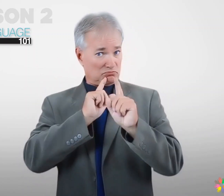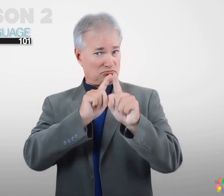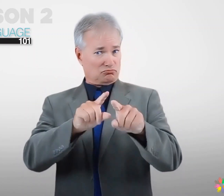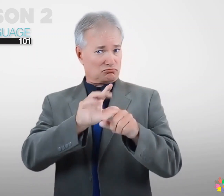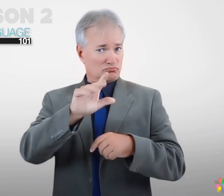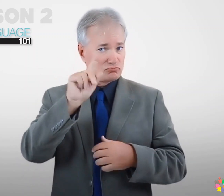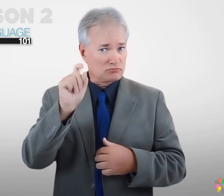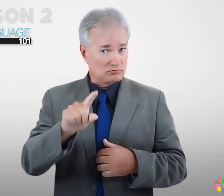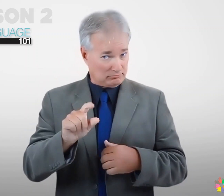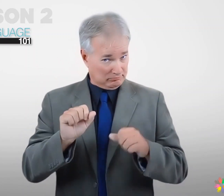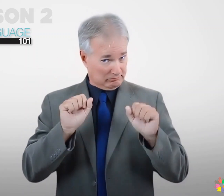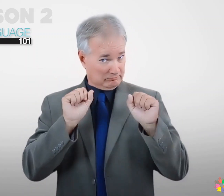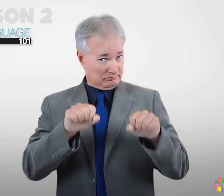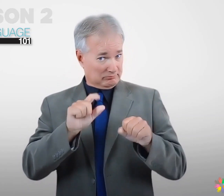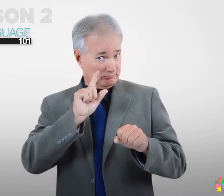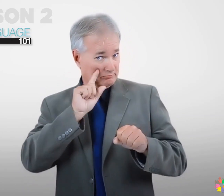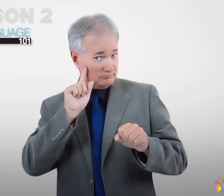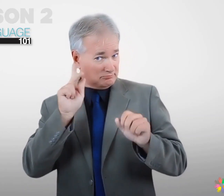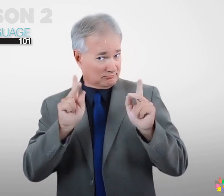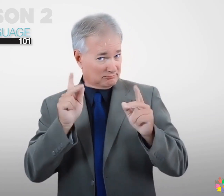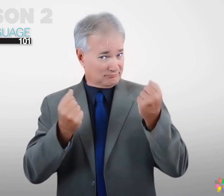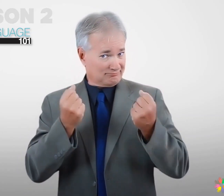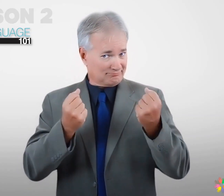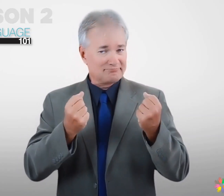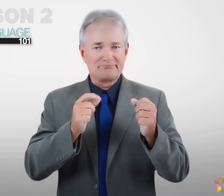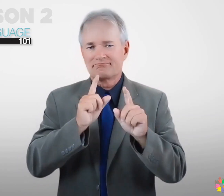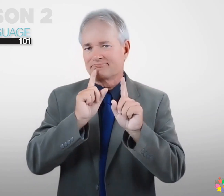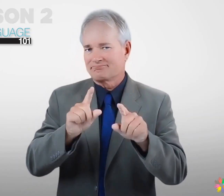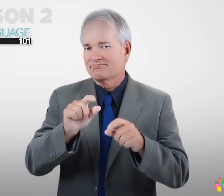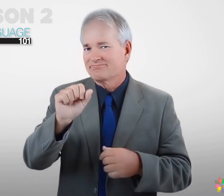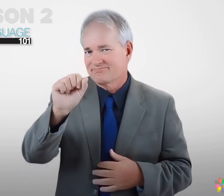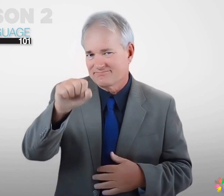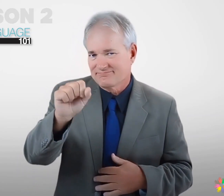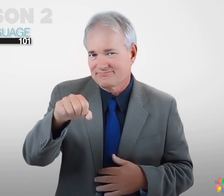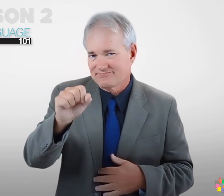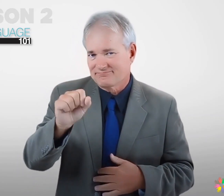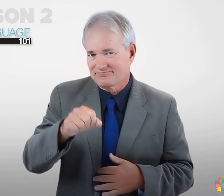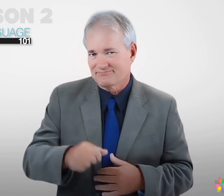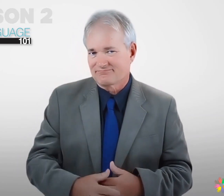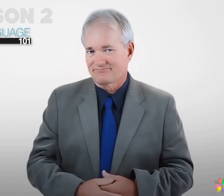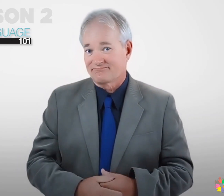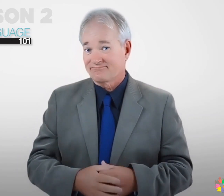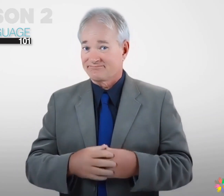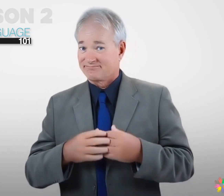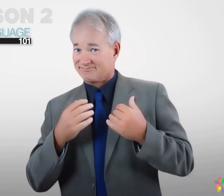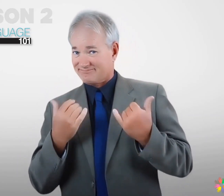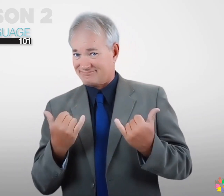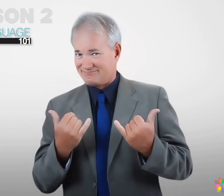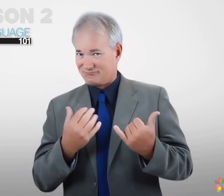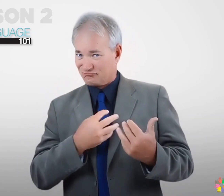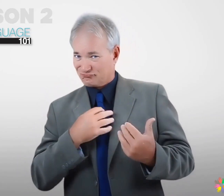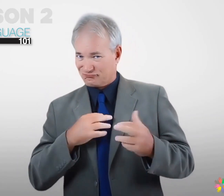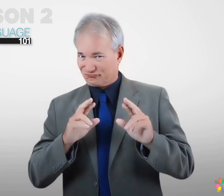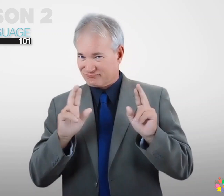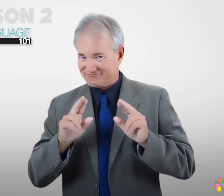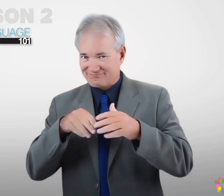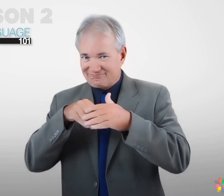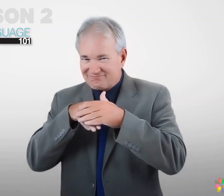So to answer the question, can deaf people drive? Yes, they can. All right. Are we ready to